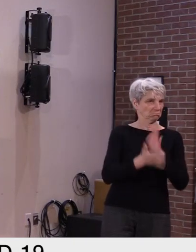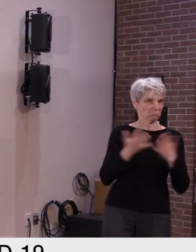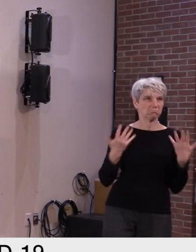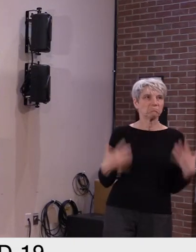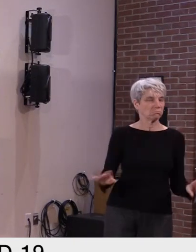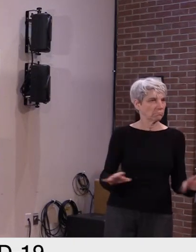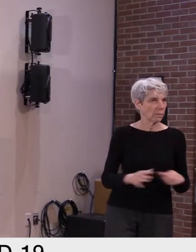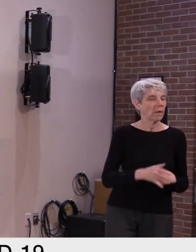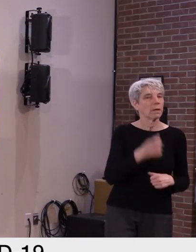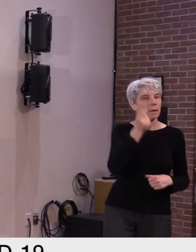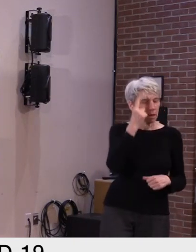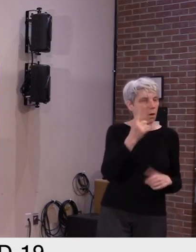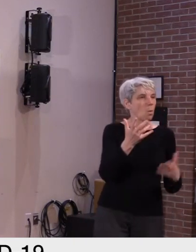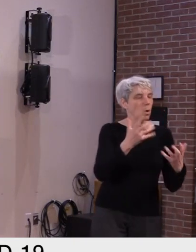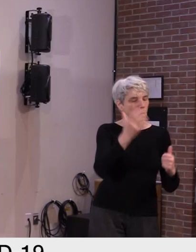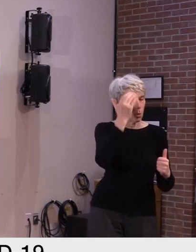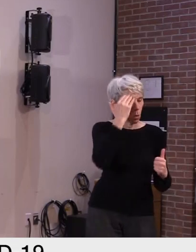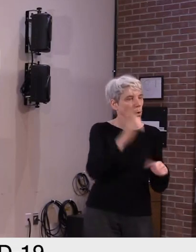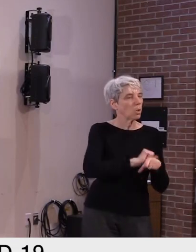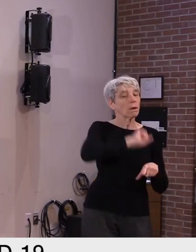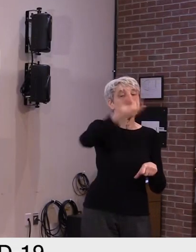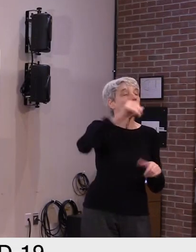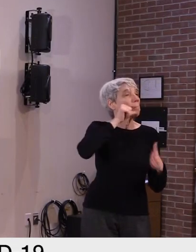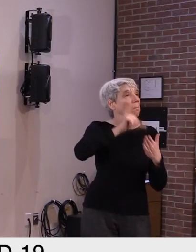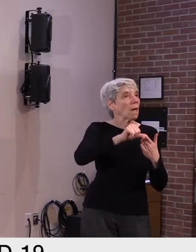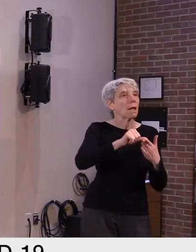day of the year.